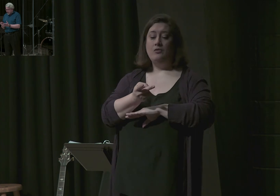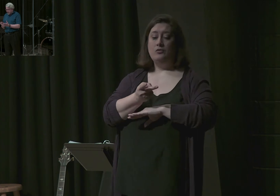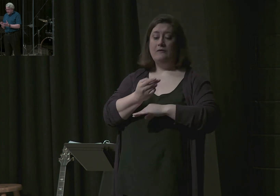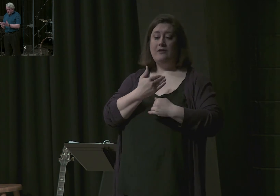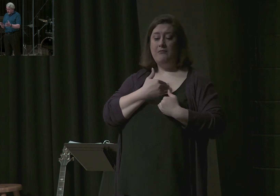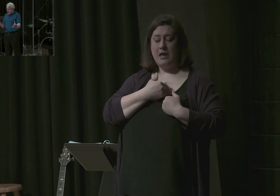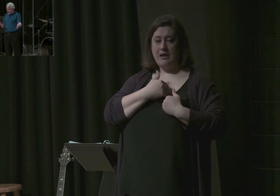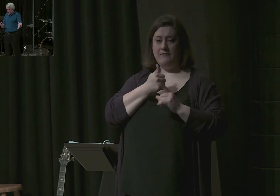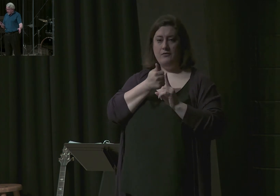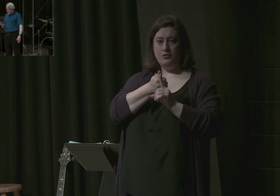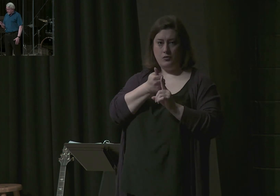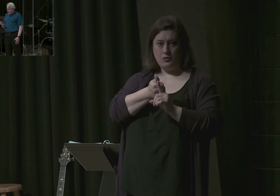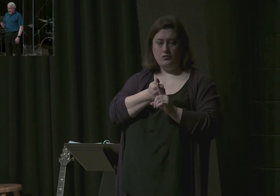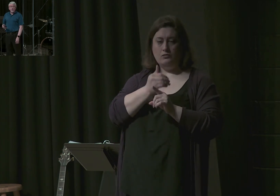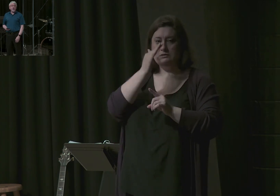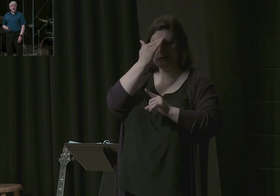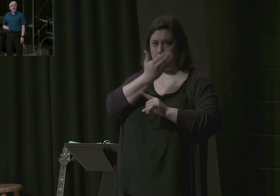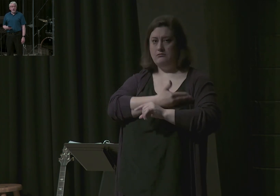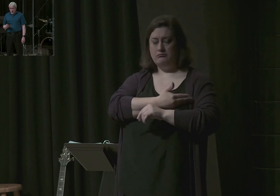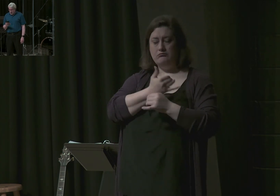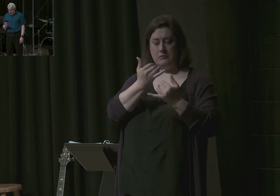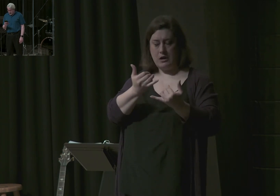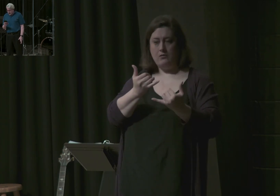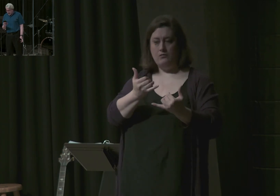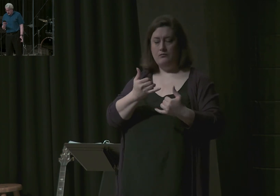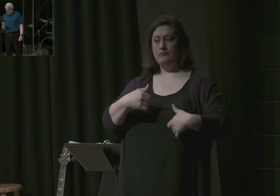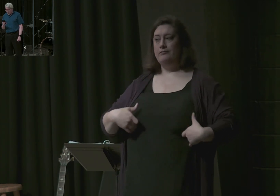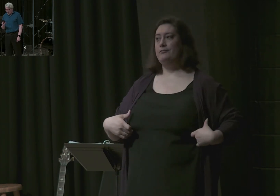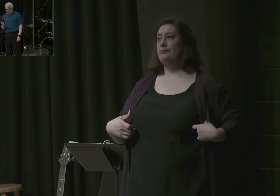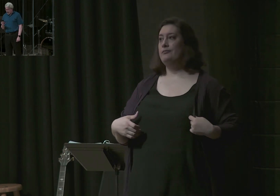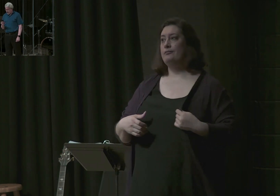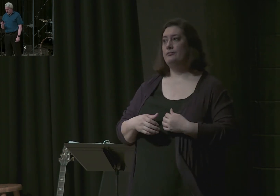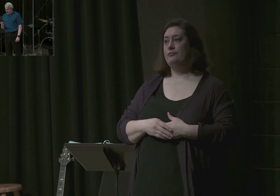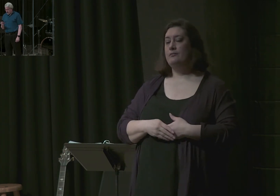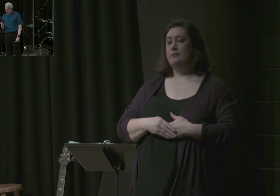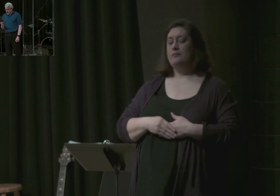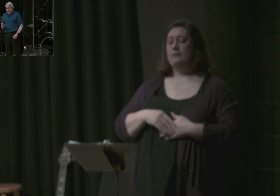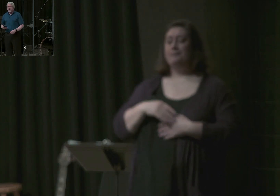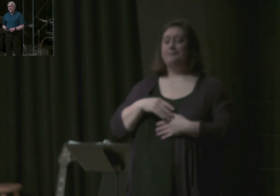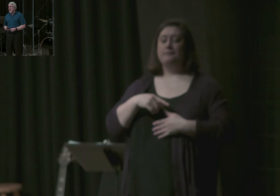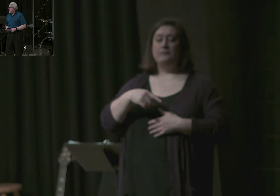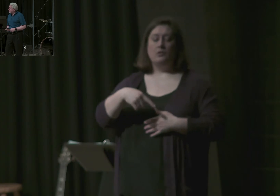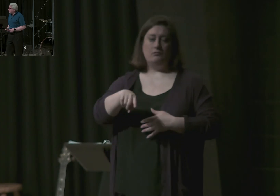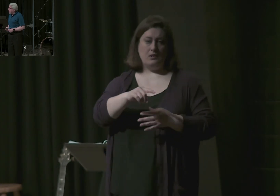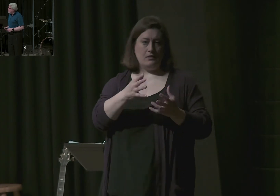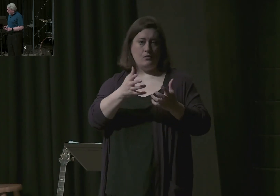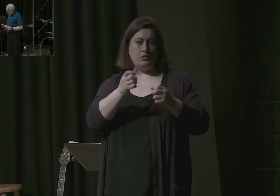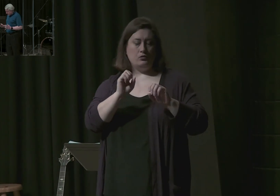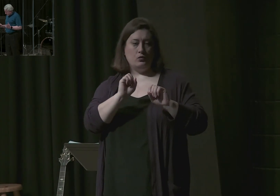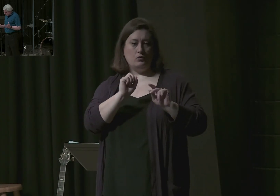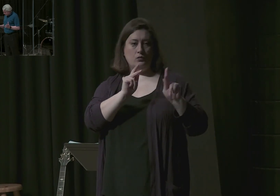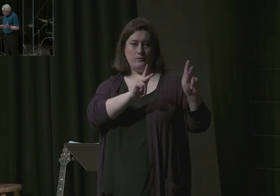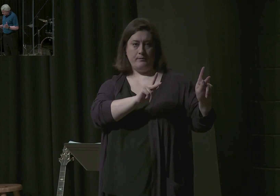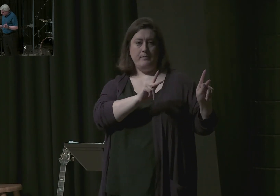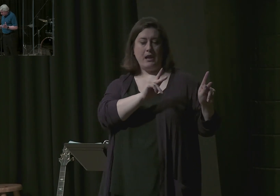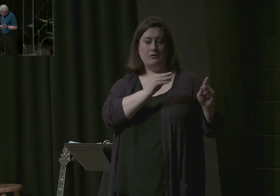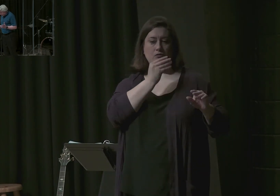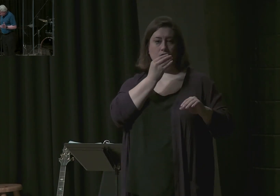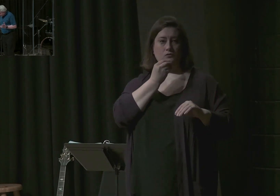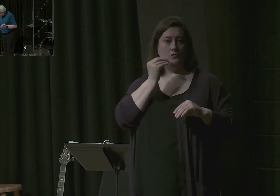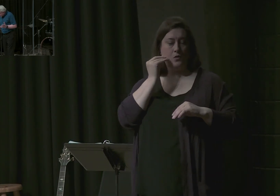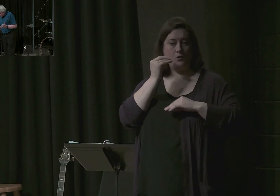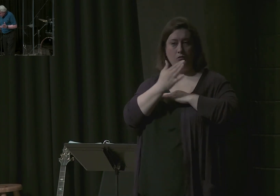Jacob to consider leaving and returning to his homeland. Now, the text does not tell us